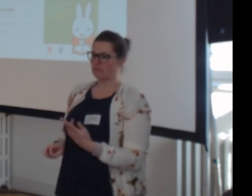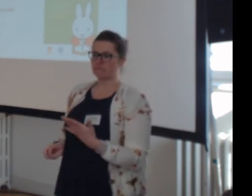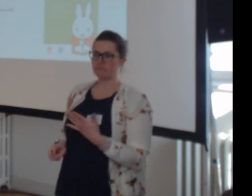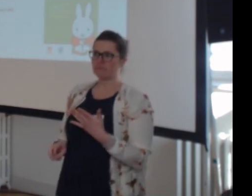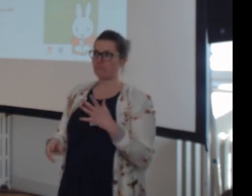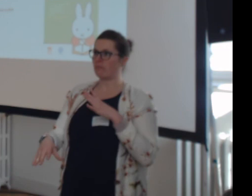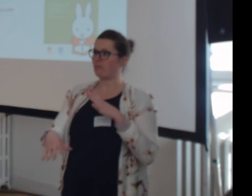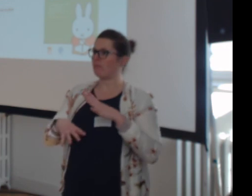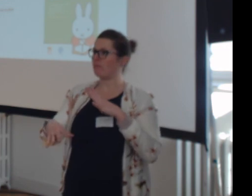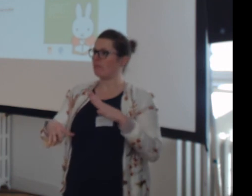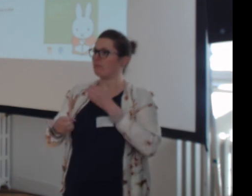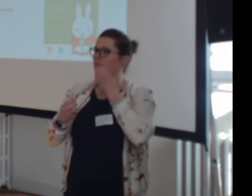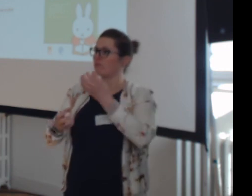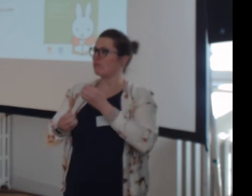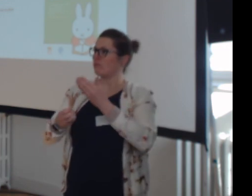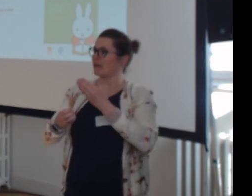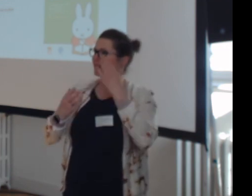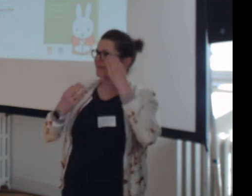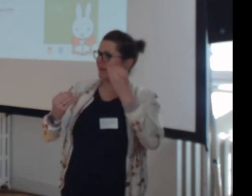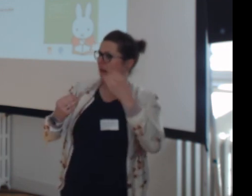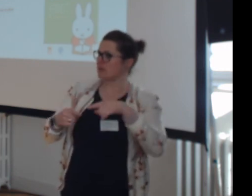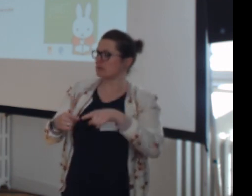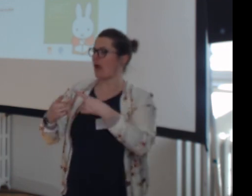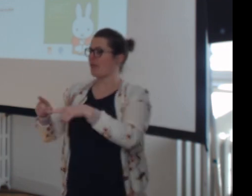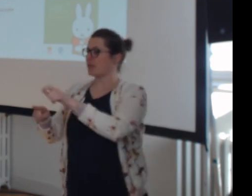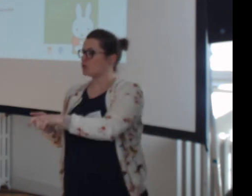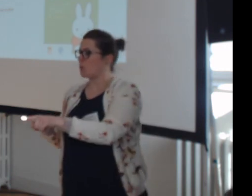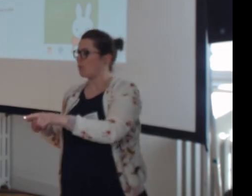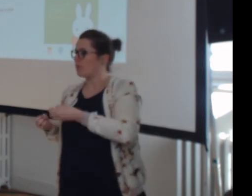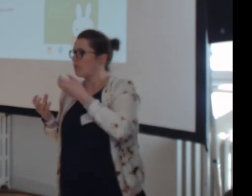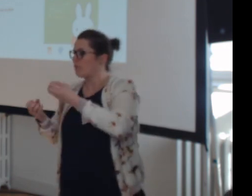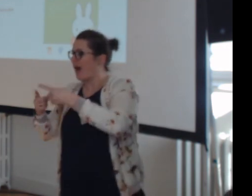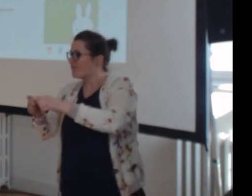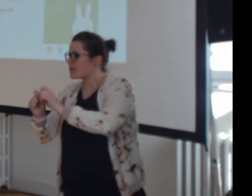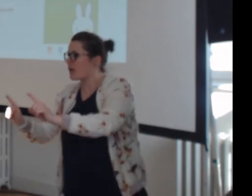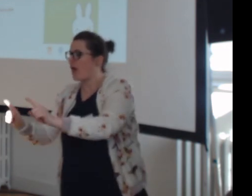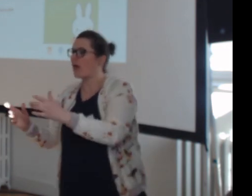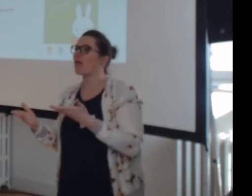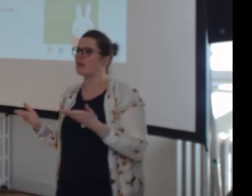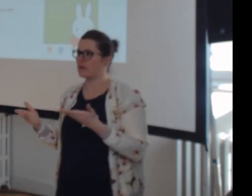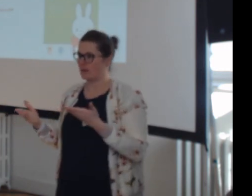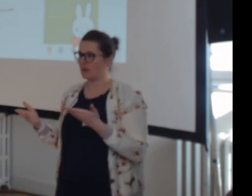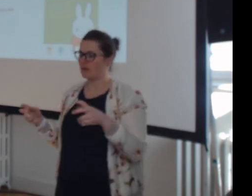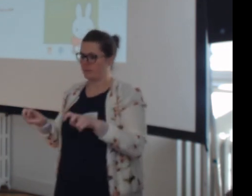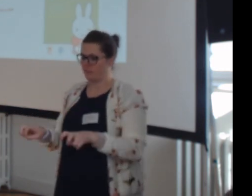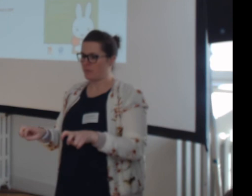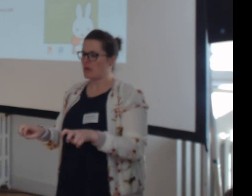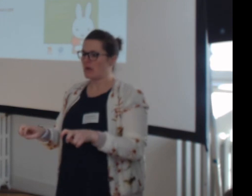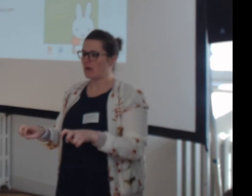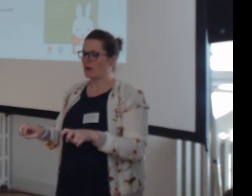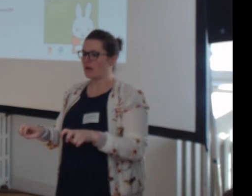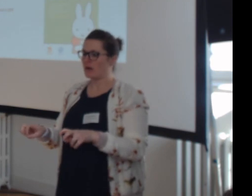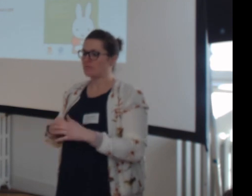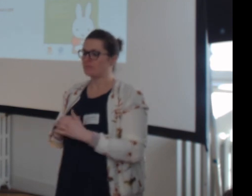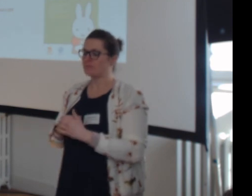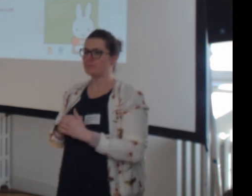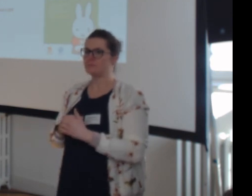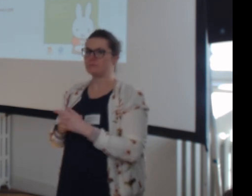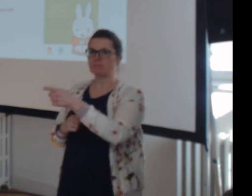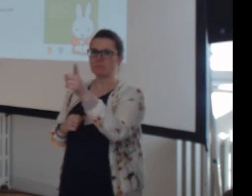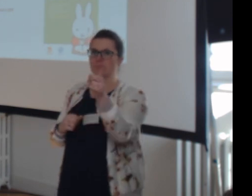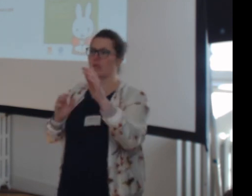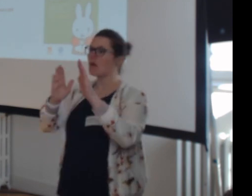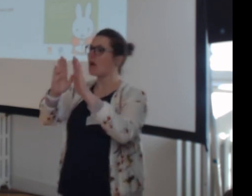Dutch. The second person is telling the story in another language. Do the professionals of the